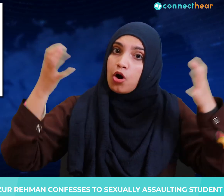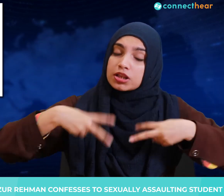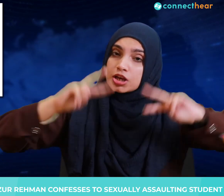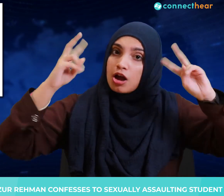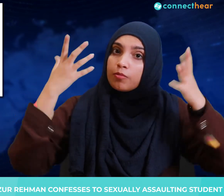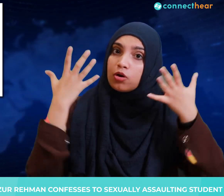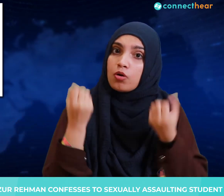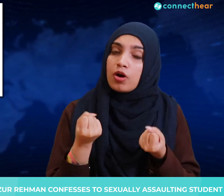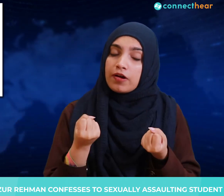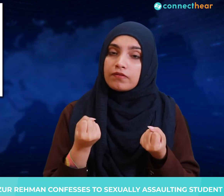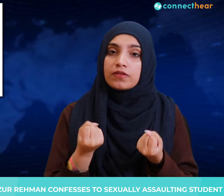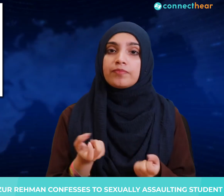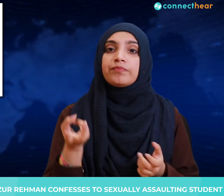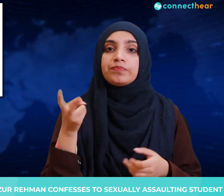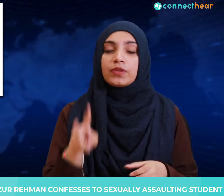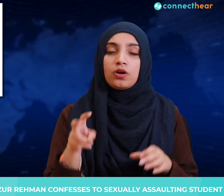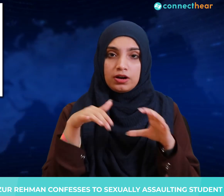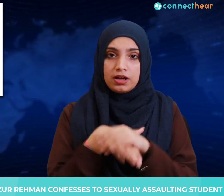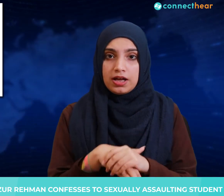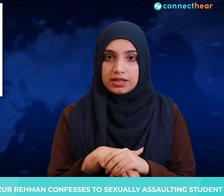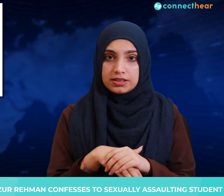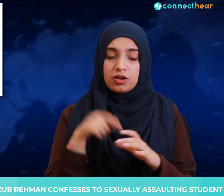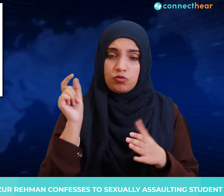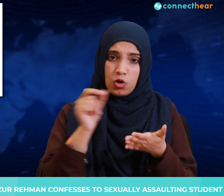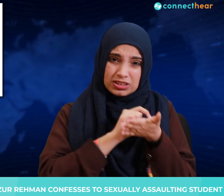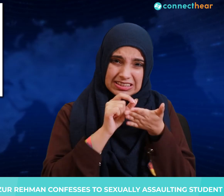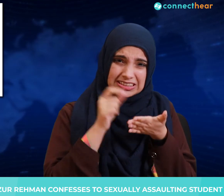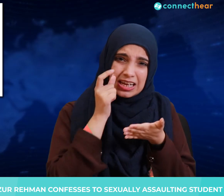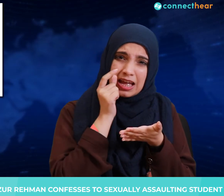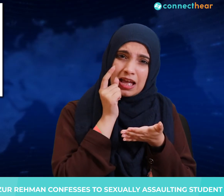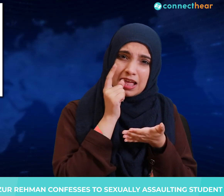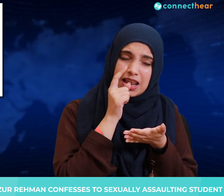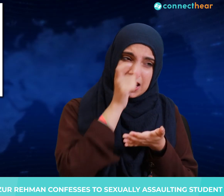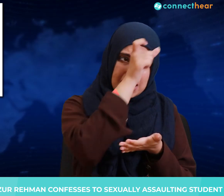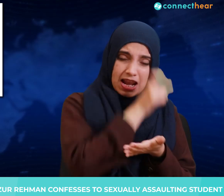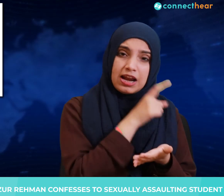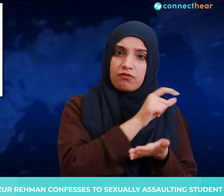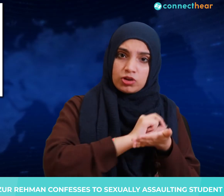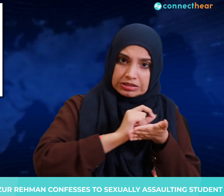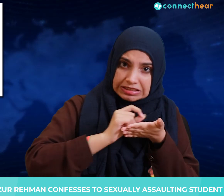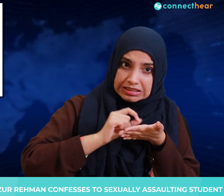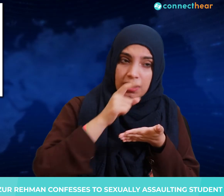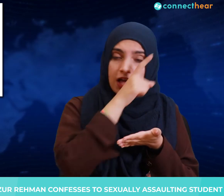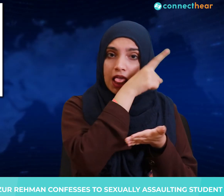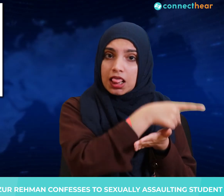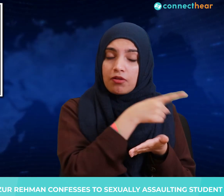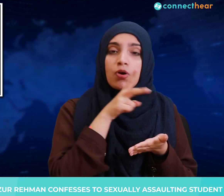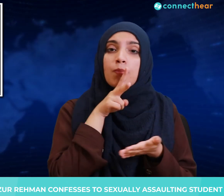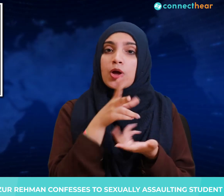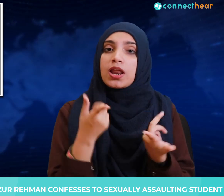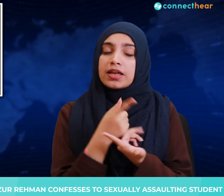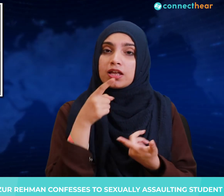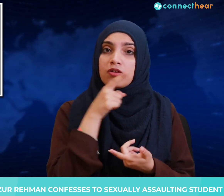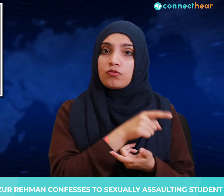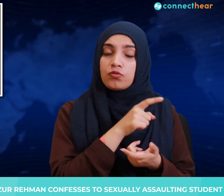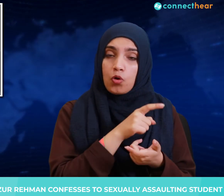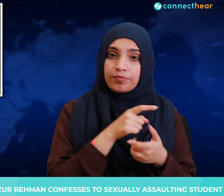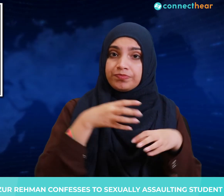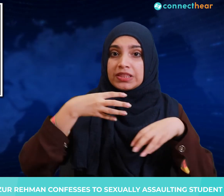The writer of the series, Umaira Ahmed, was condemned for selling her words to India,